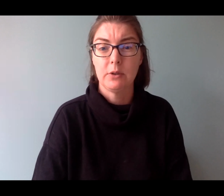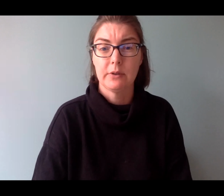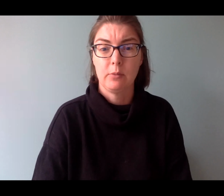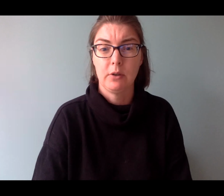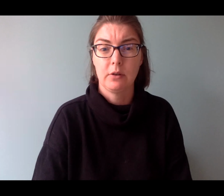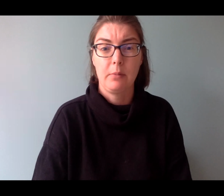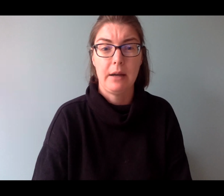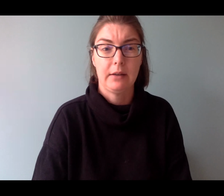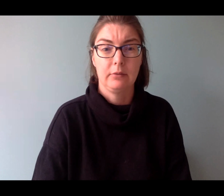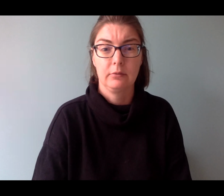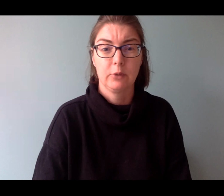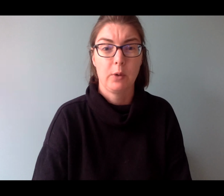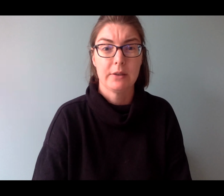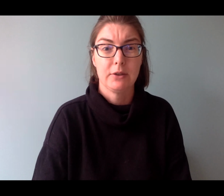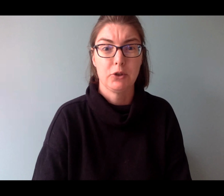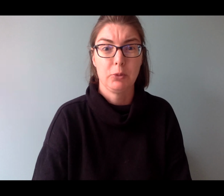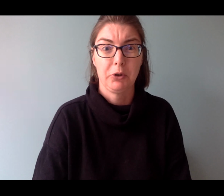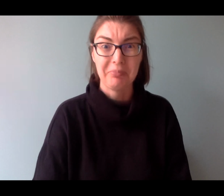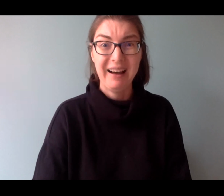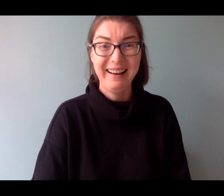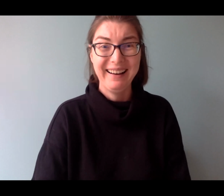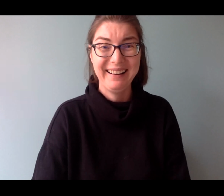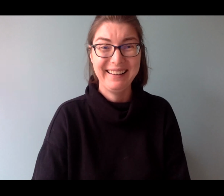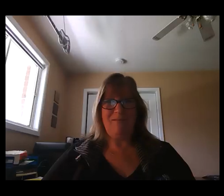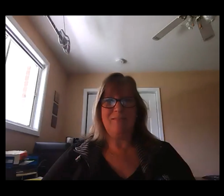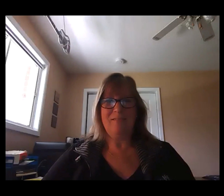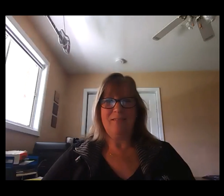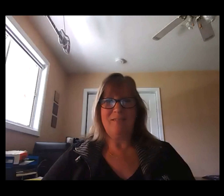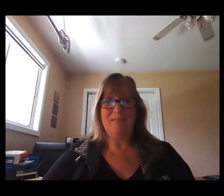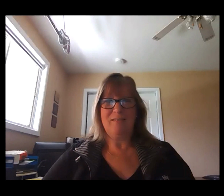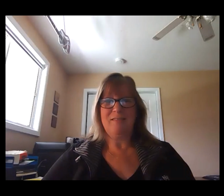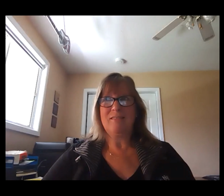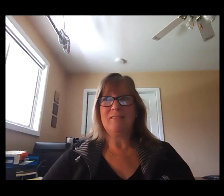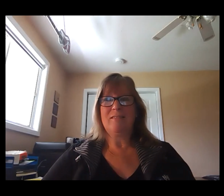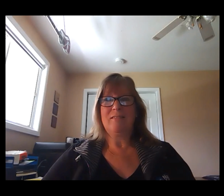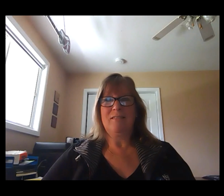if we do, someone will come back and request an interpreter. Okay.